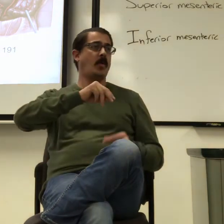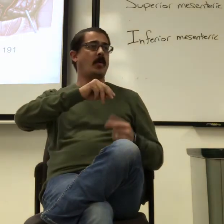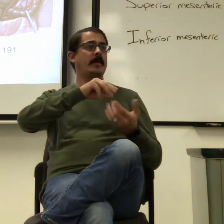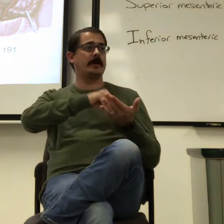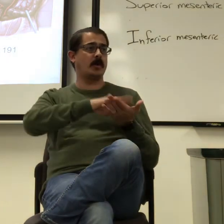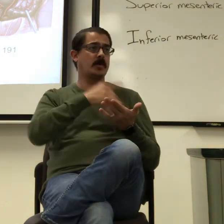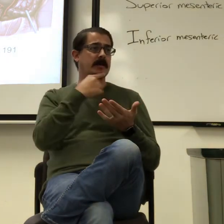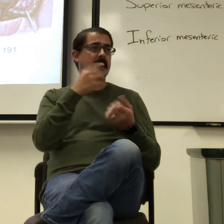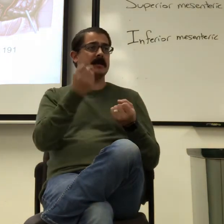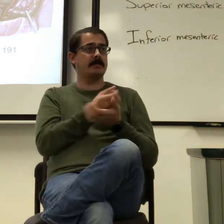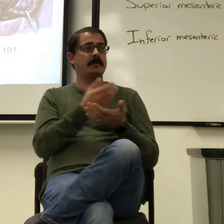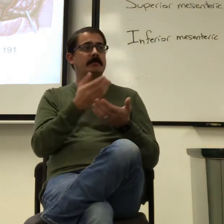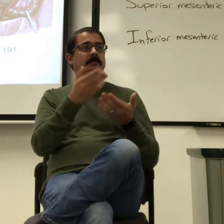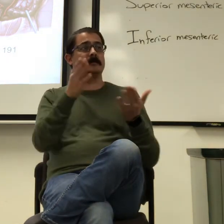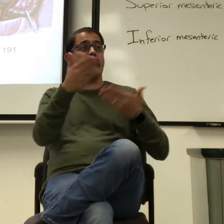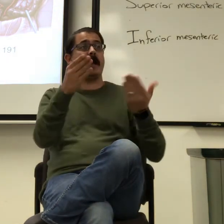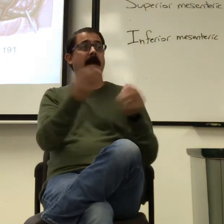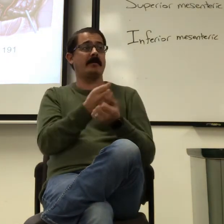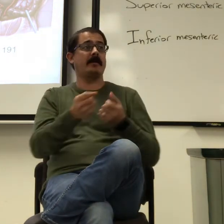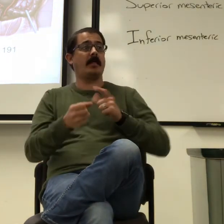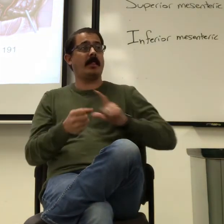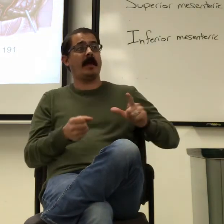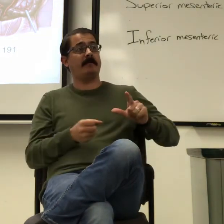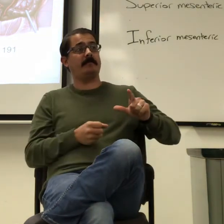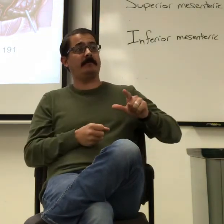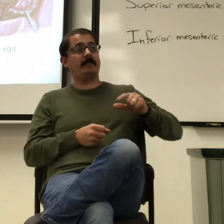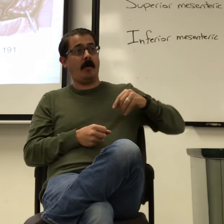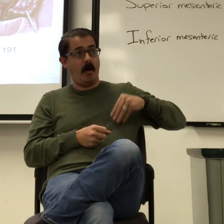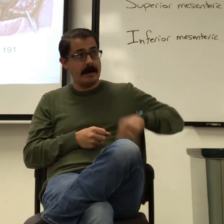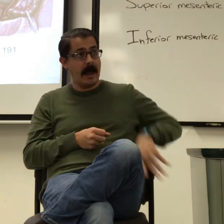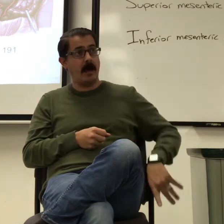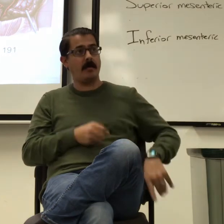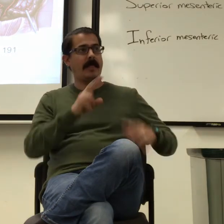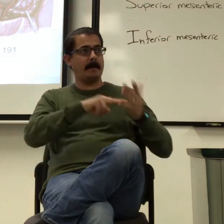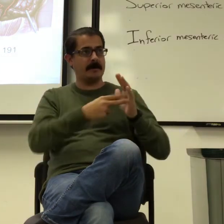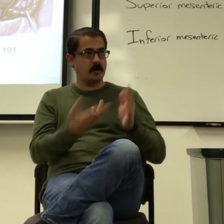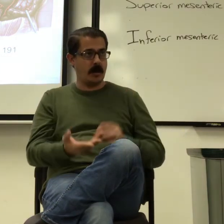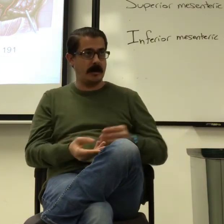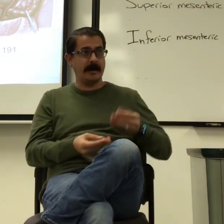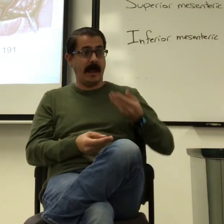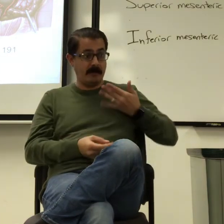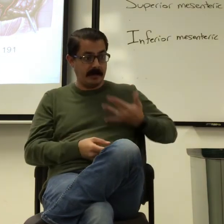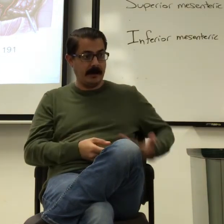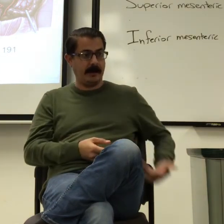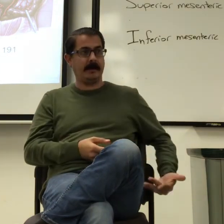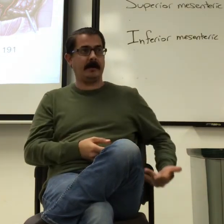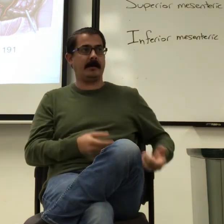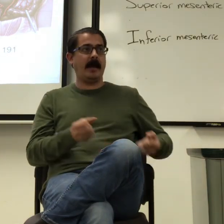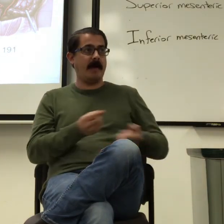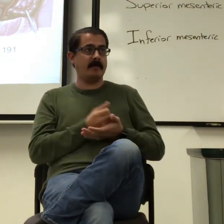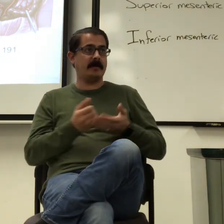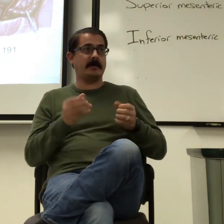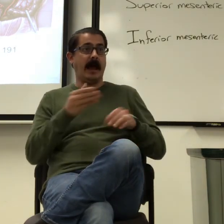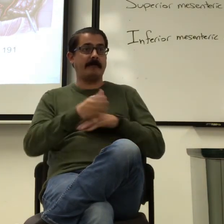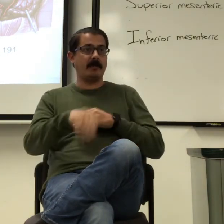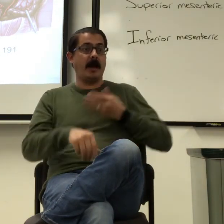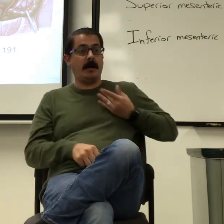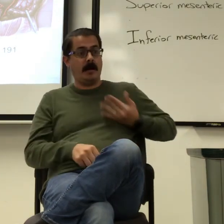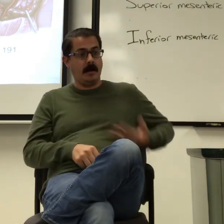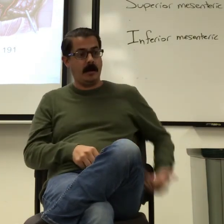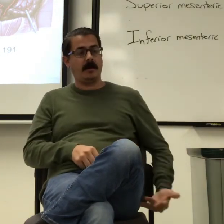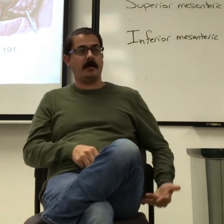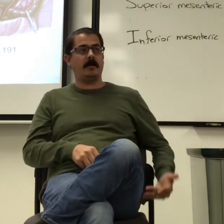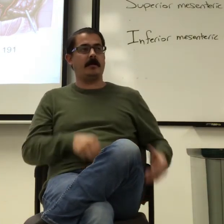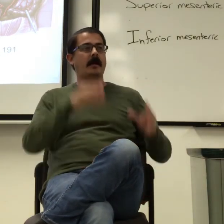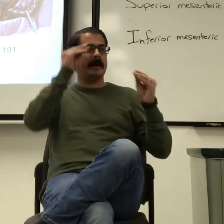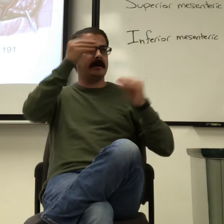it supplies everything from left colic flexure on down. Well, what does that mean? It means everything after that. So again, I